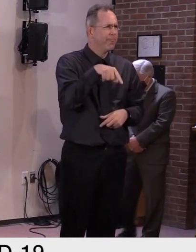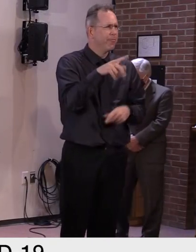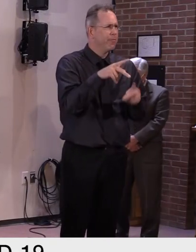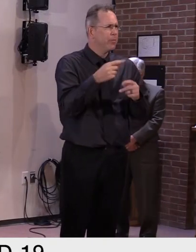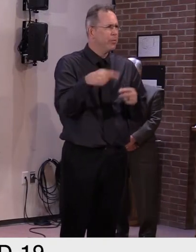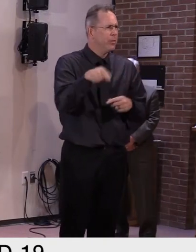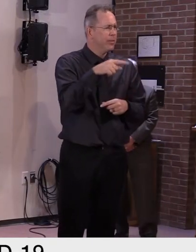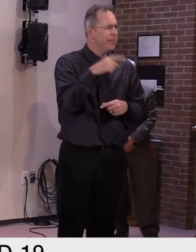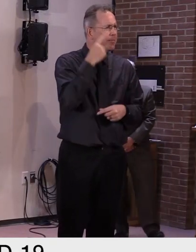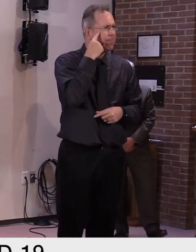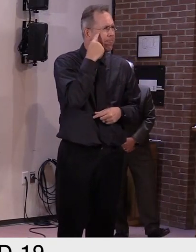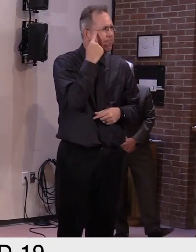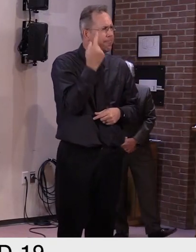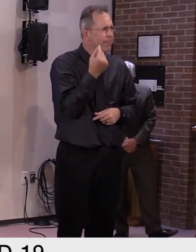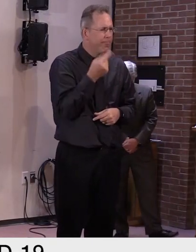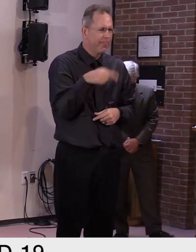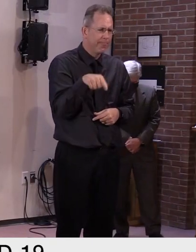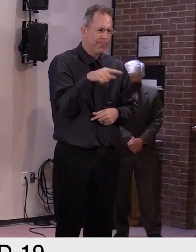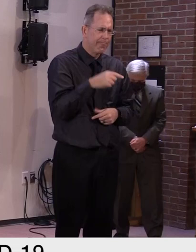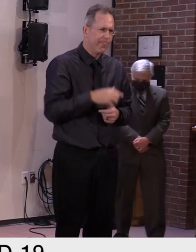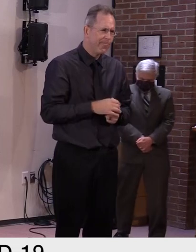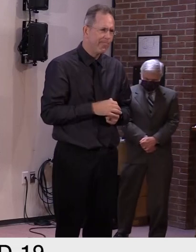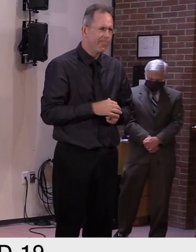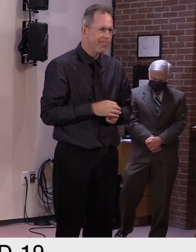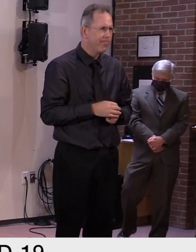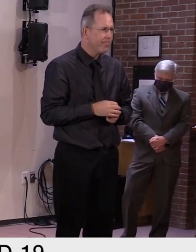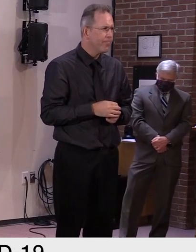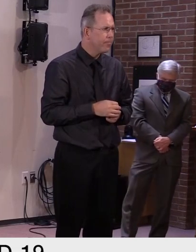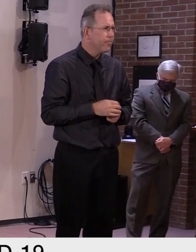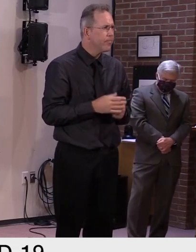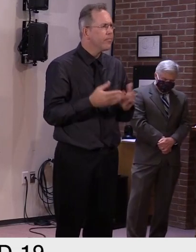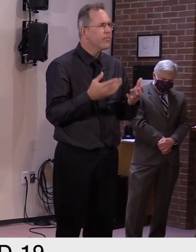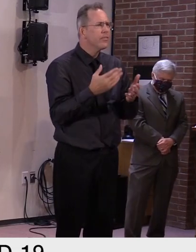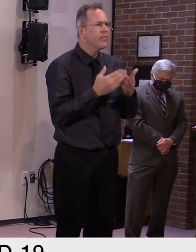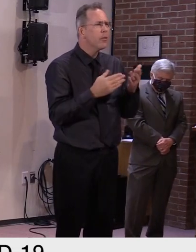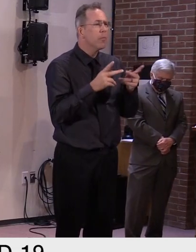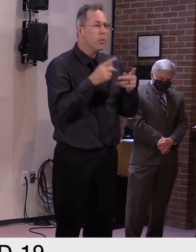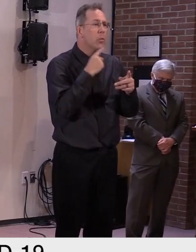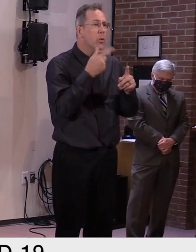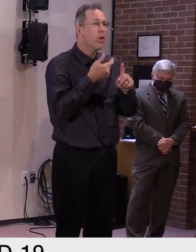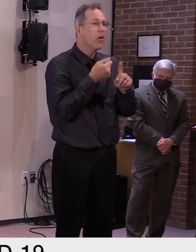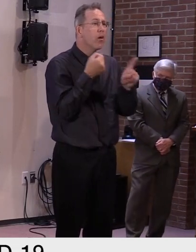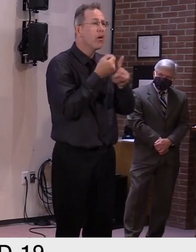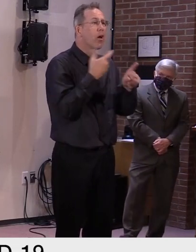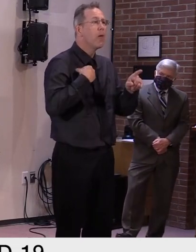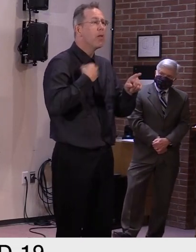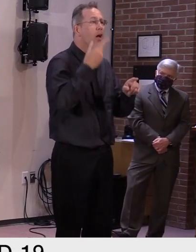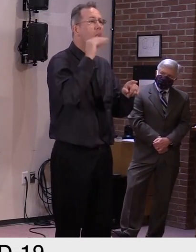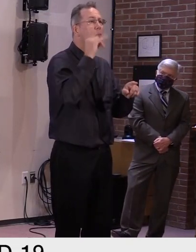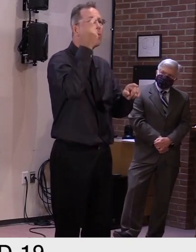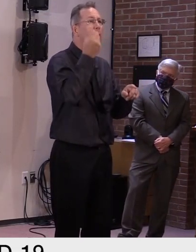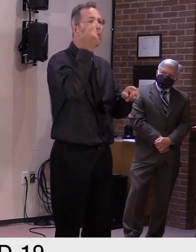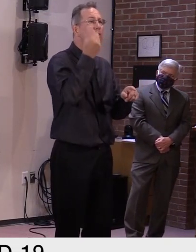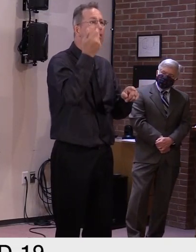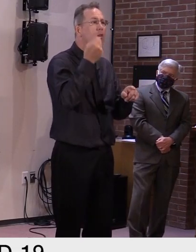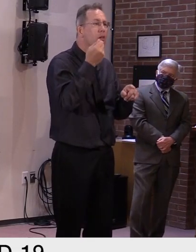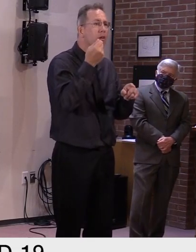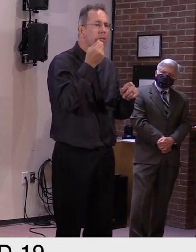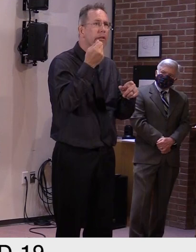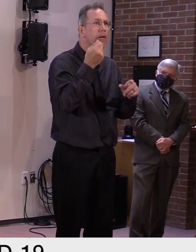it's problematic because some benefits have run out as well. It's not as lucrative in some